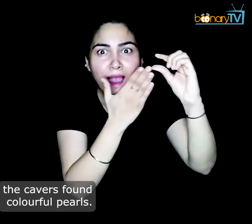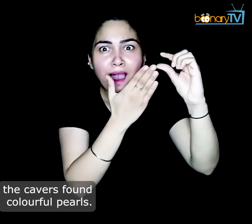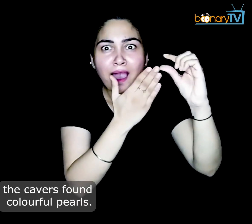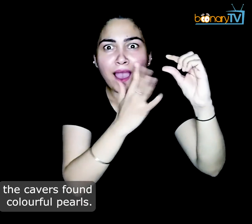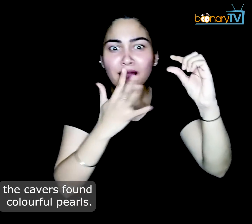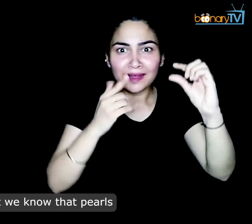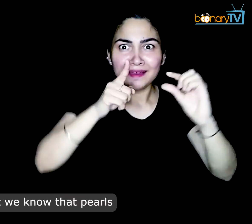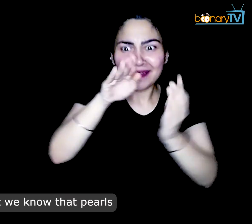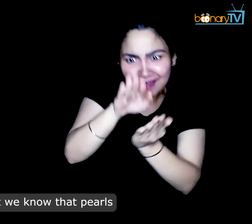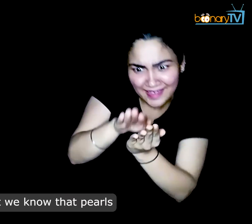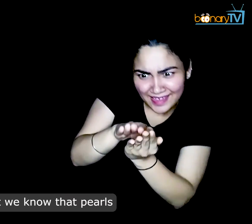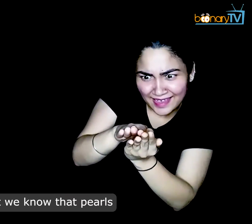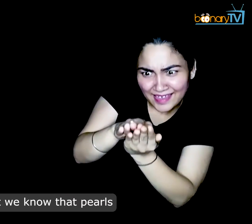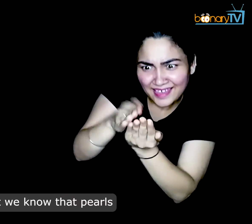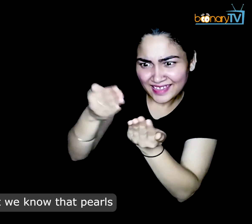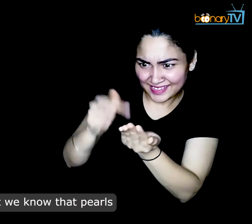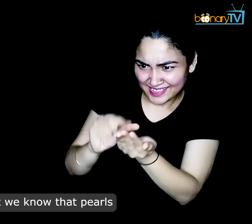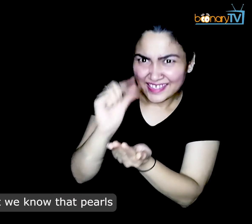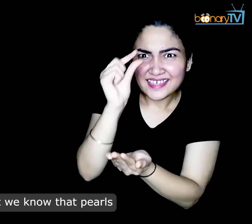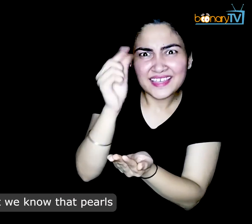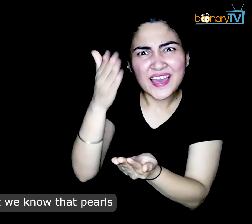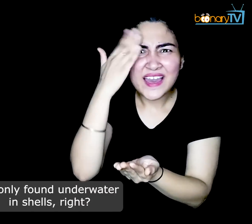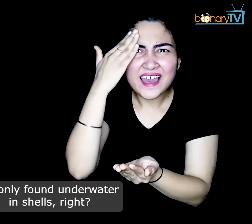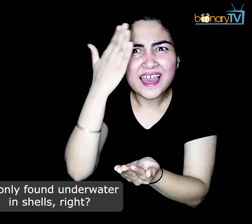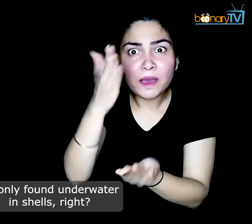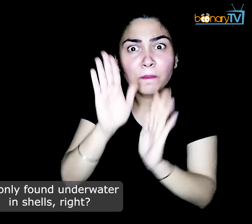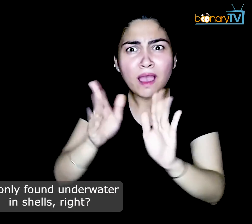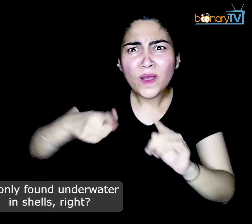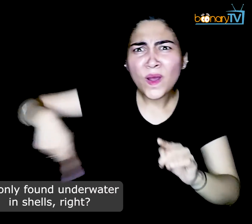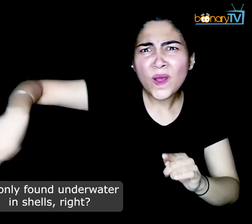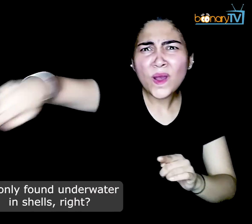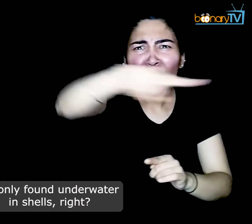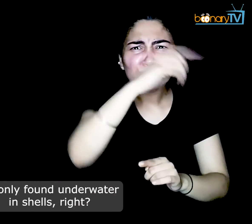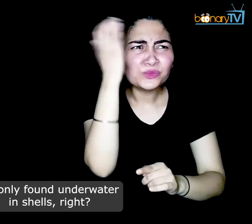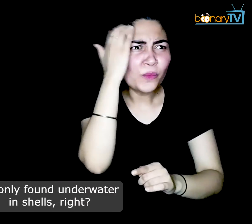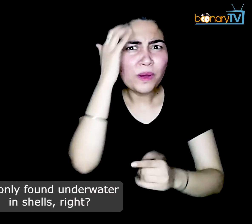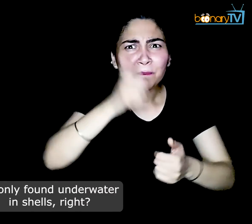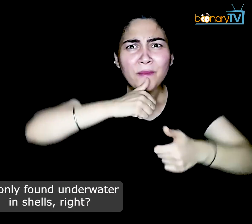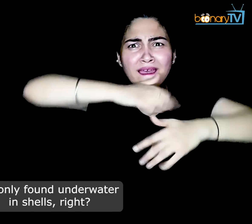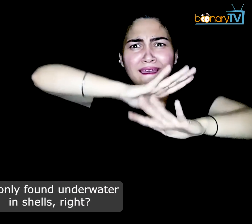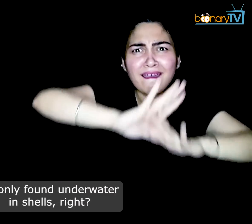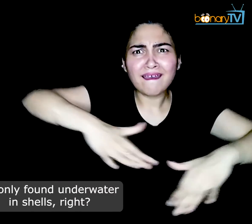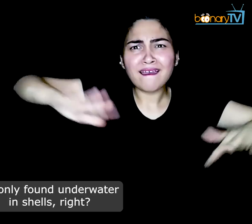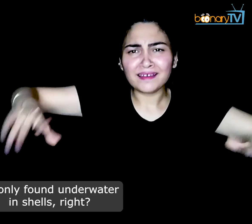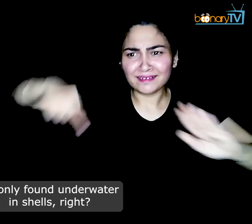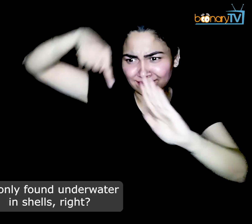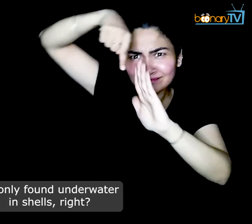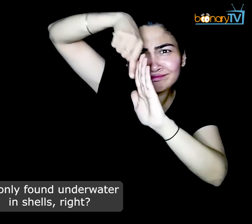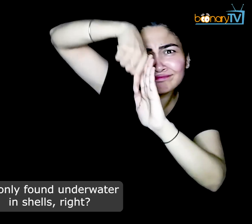But we know that pearls are only found underwater in shells, right?